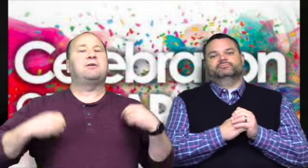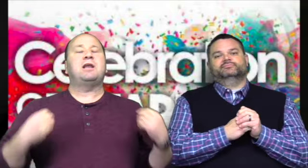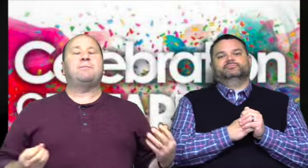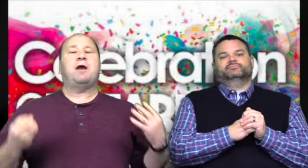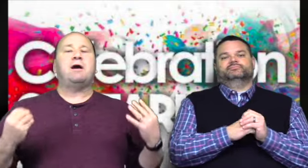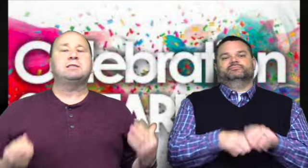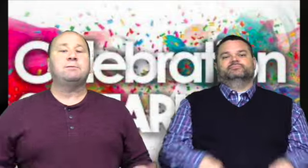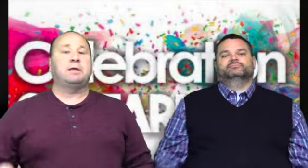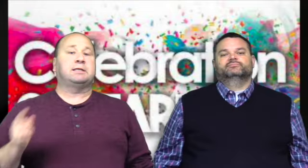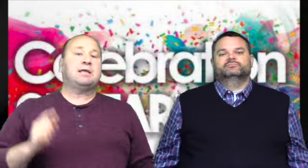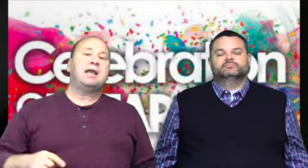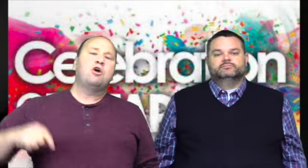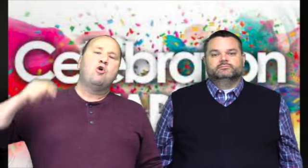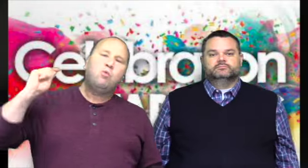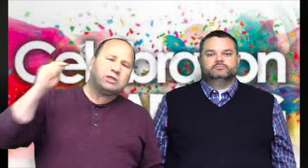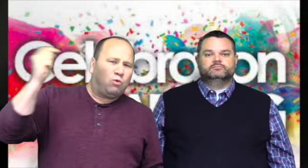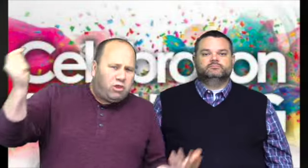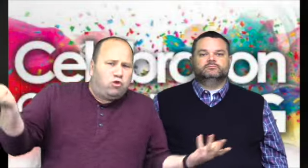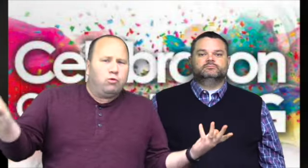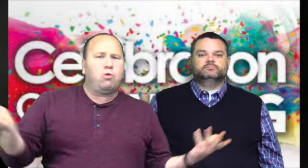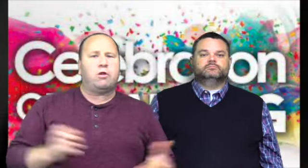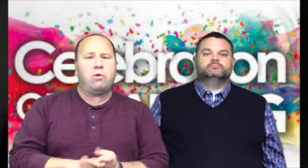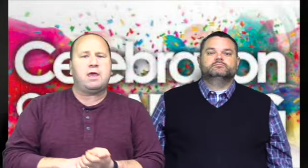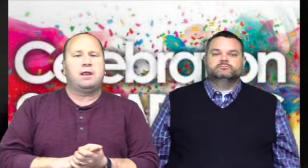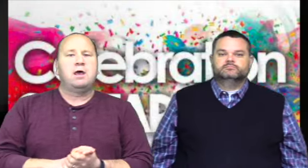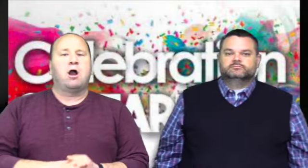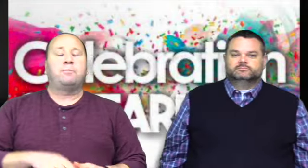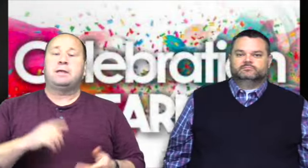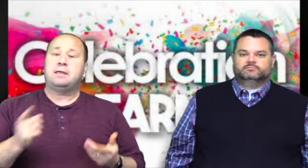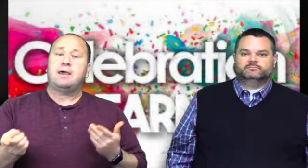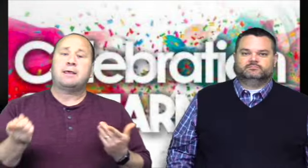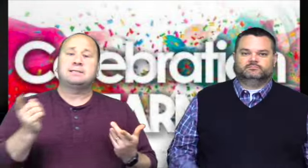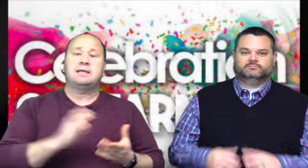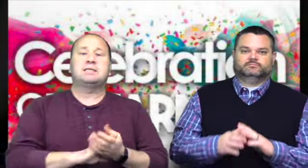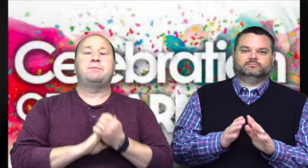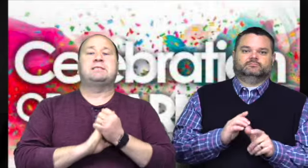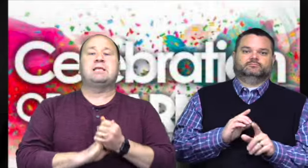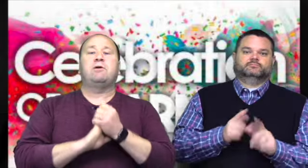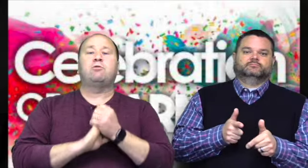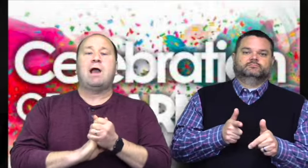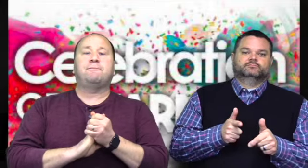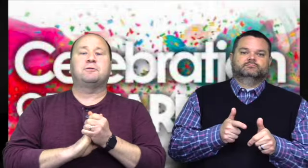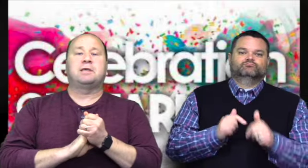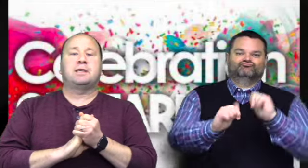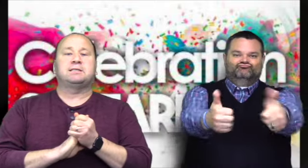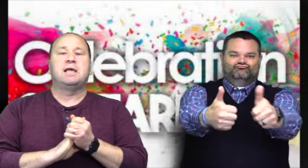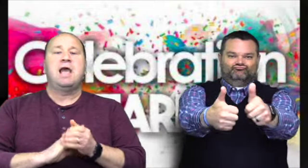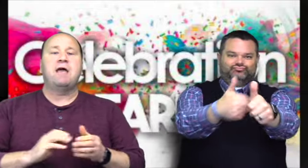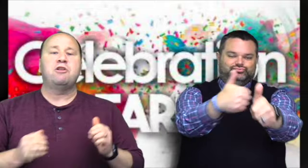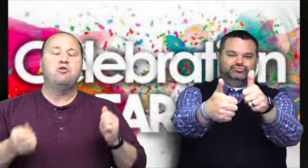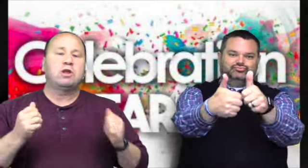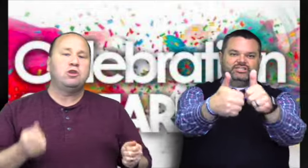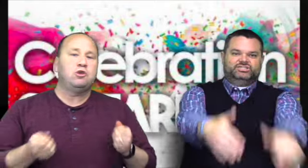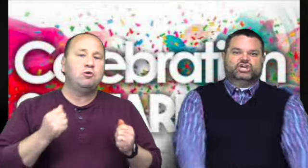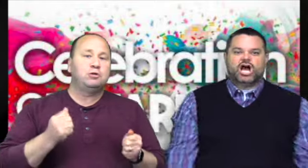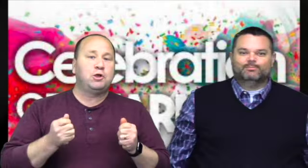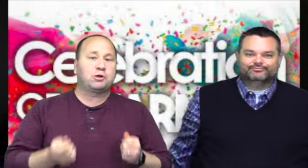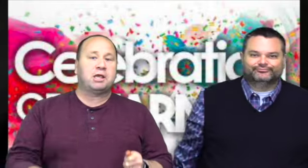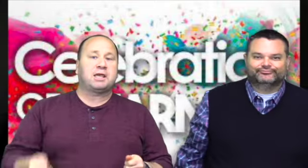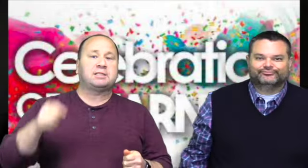gonna be awesome and decide which one you would wanna win. Our PTA, like I said, is gonna be selling raffle tickets and then you can use your tickets